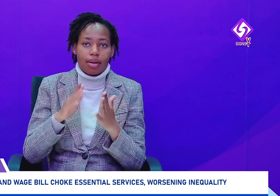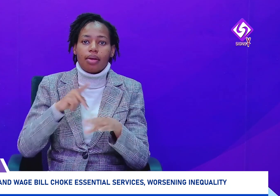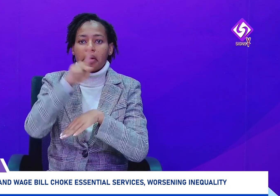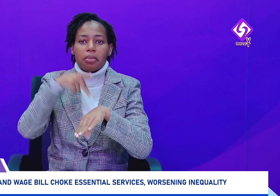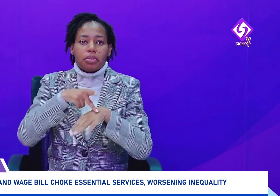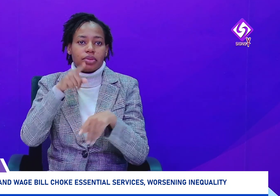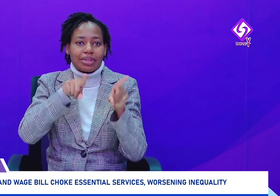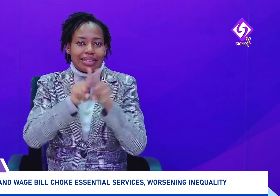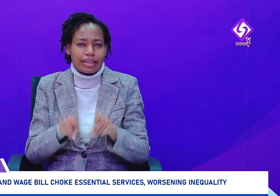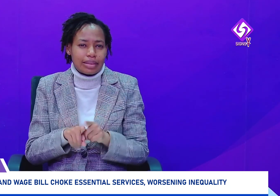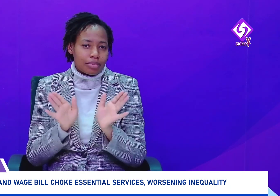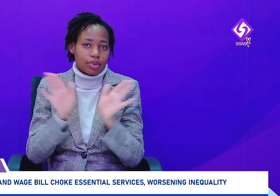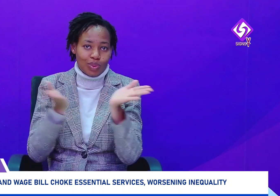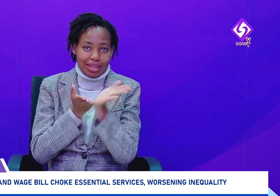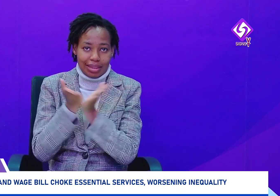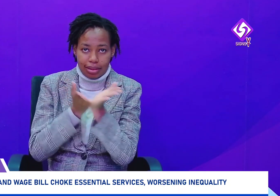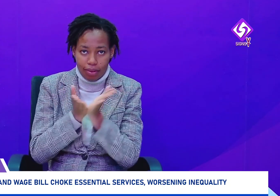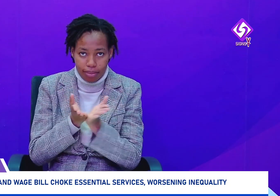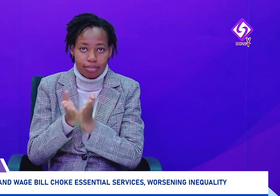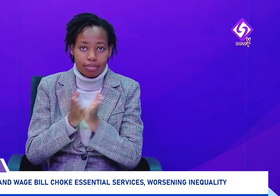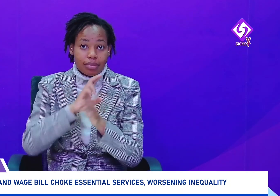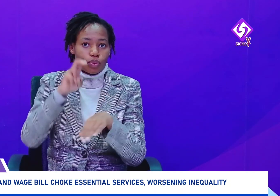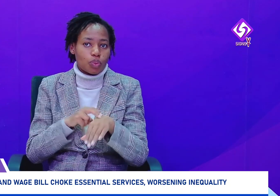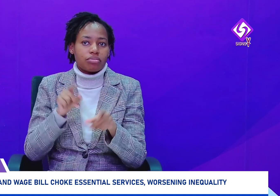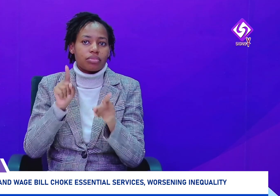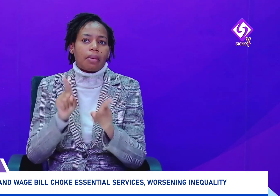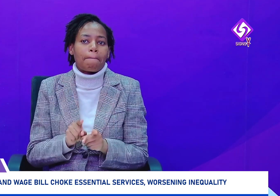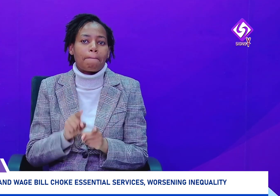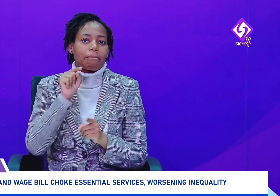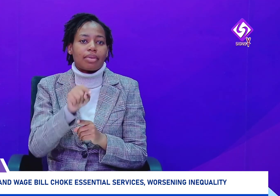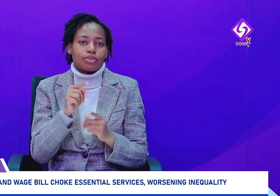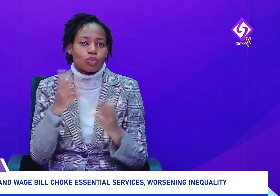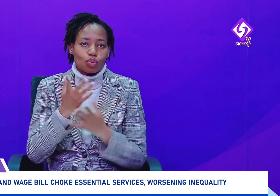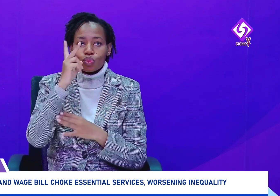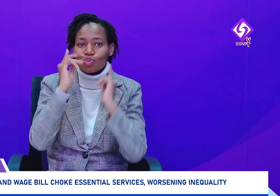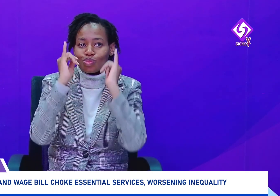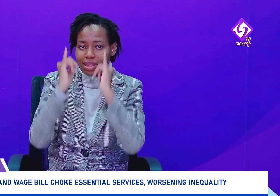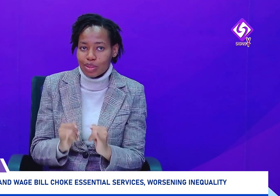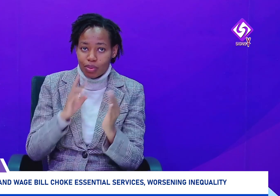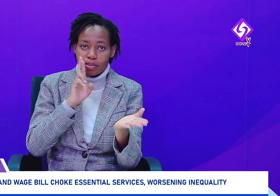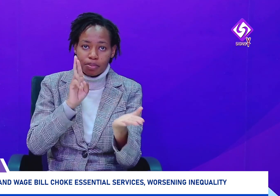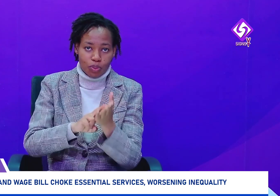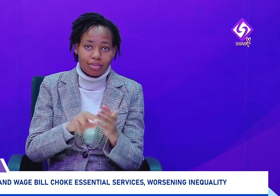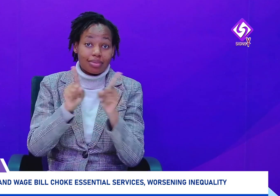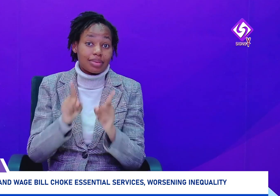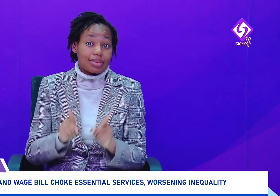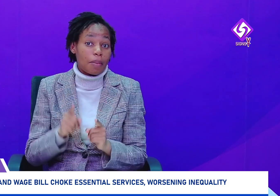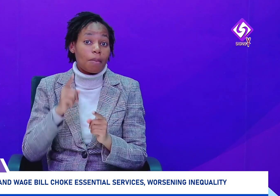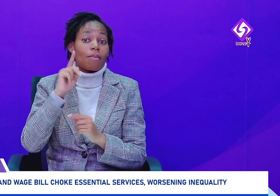of essential public services and exacerbating national inequality. This is according